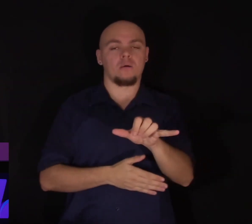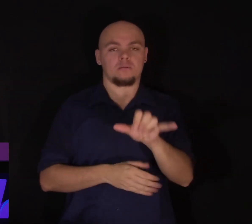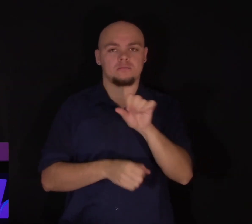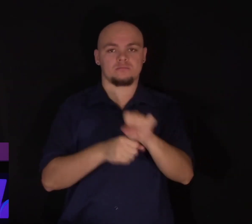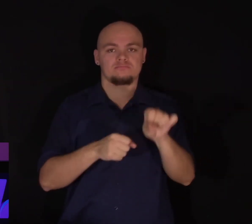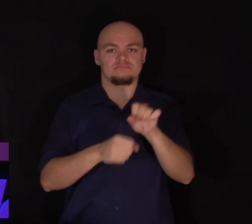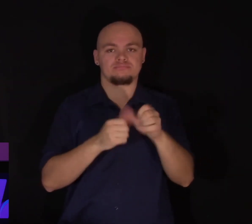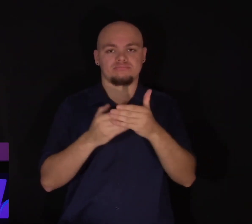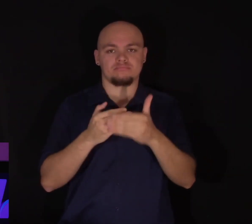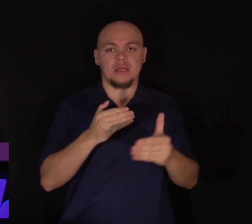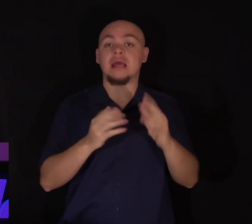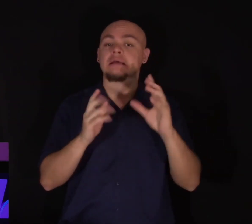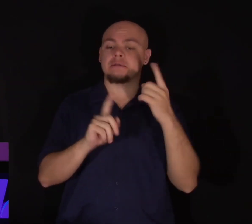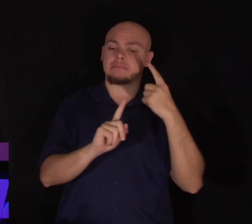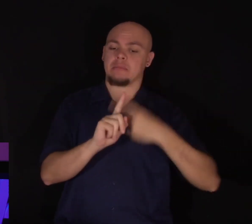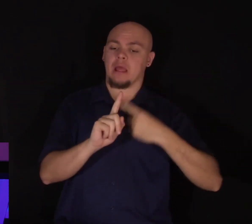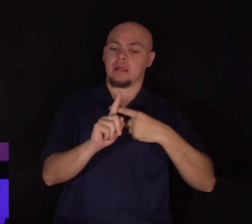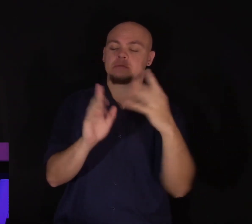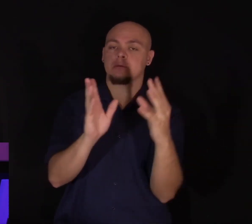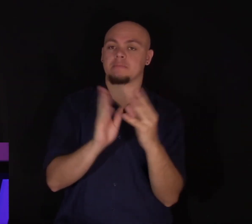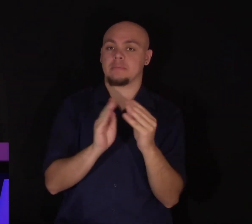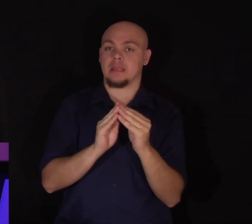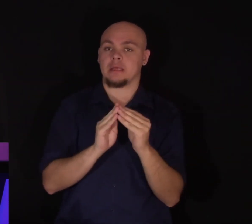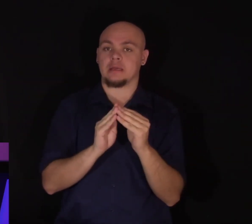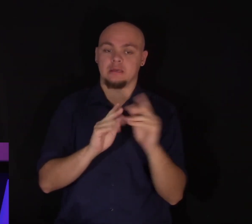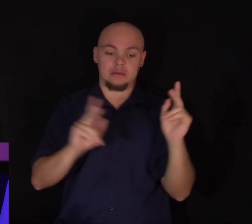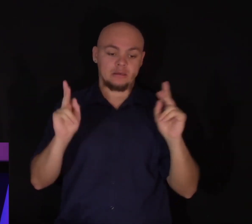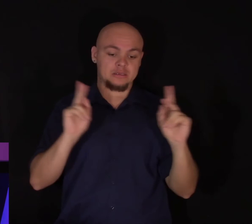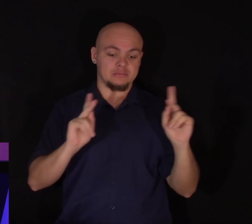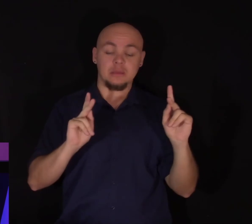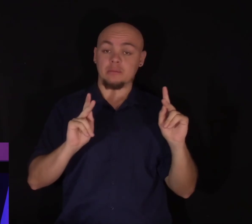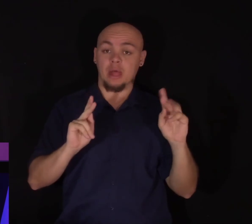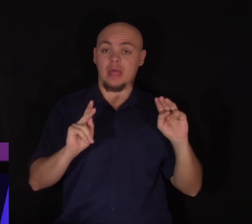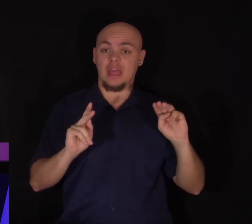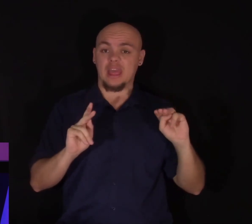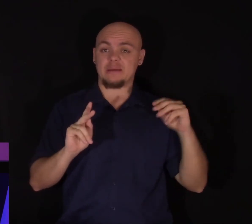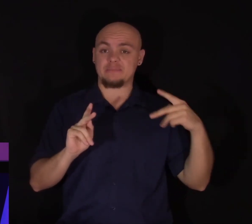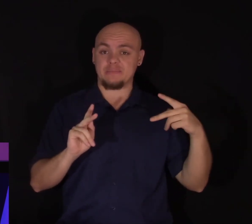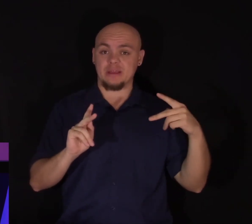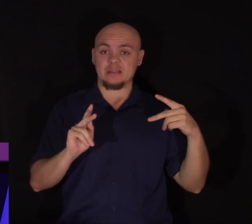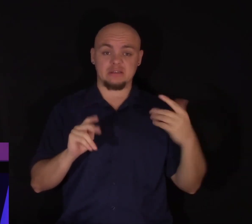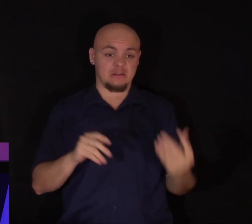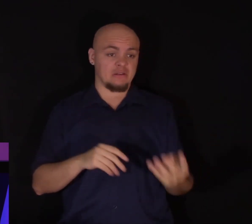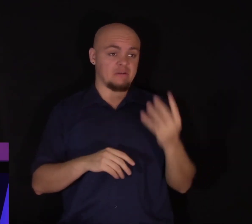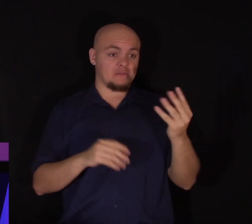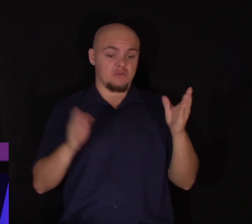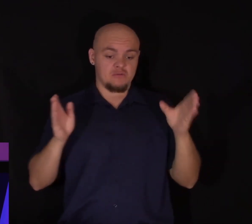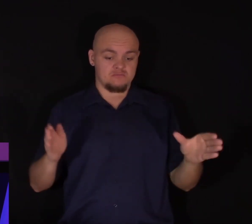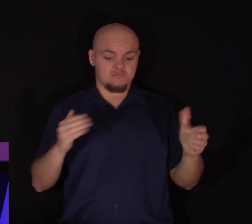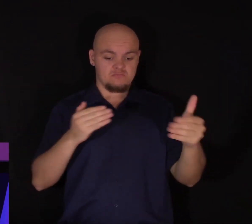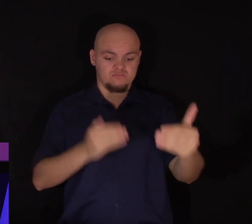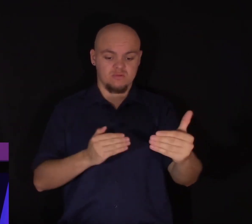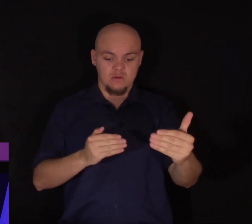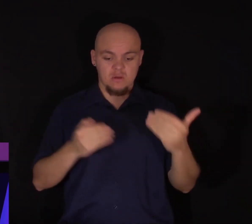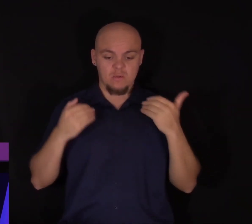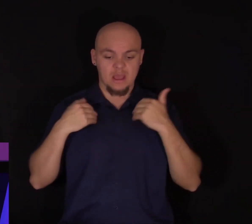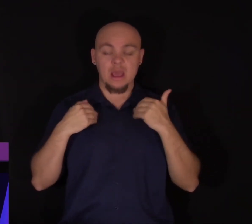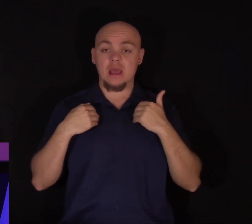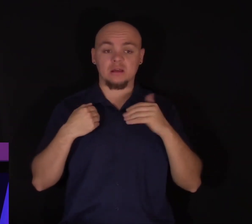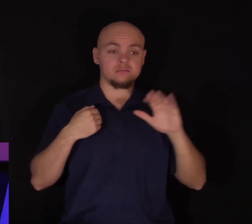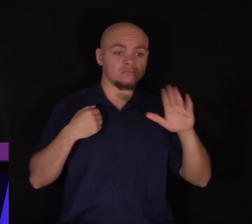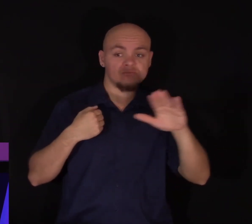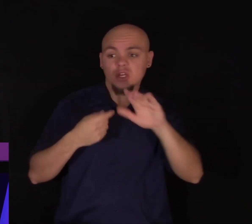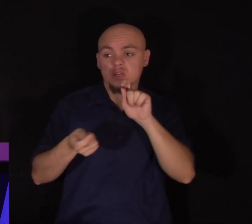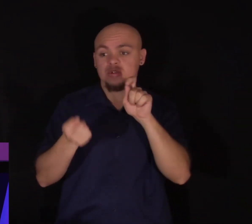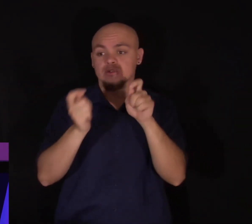After months of meetings, we'd kind of built an army of MPs in those 4 walls, and we tabled a private member's bill to change the